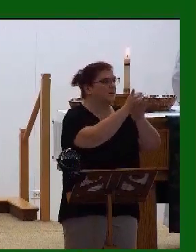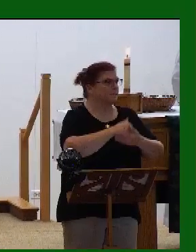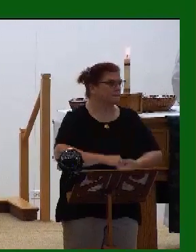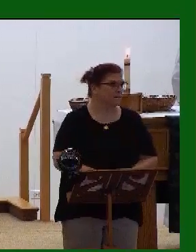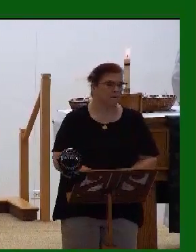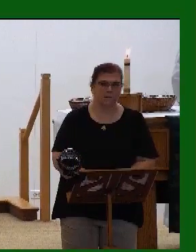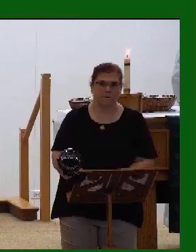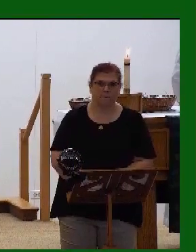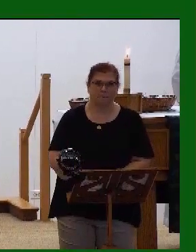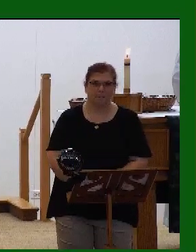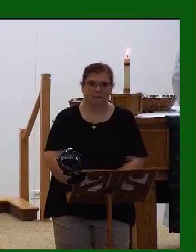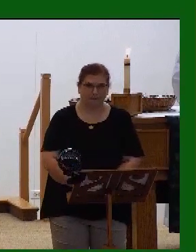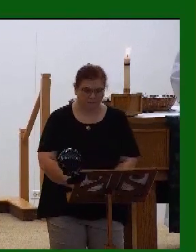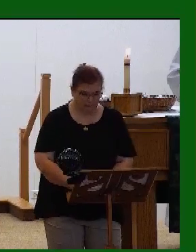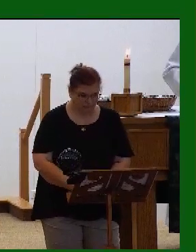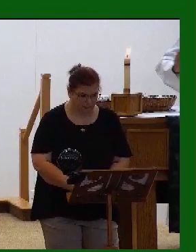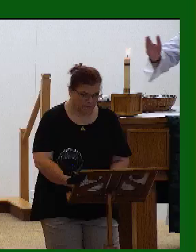Amen.